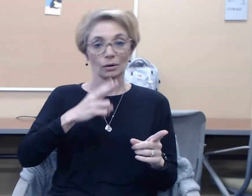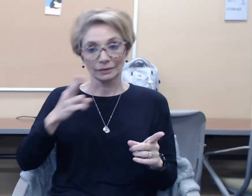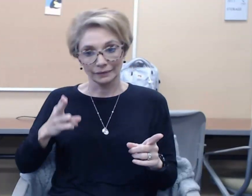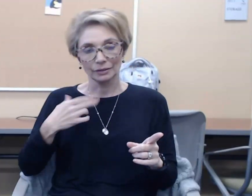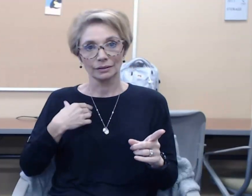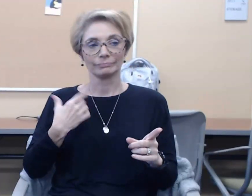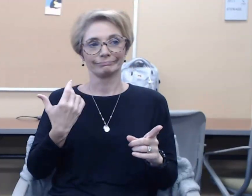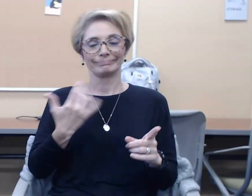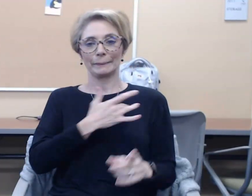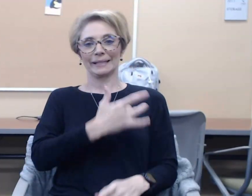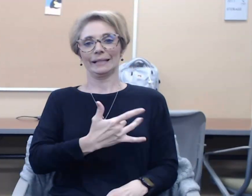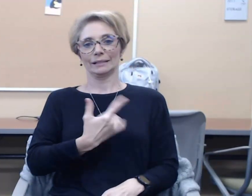by themselves.